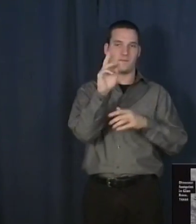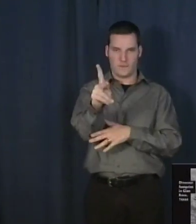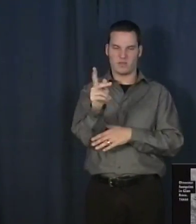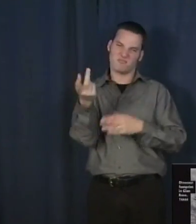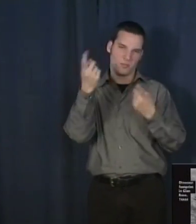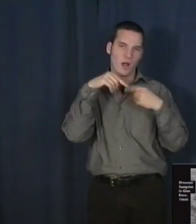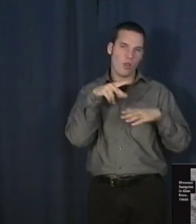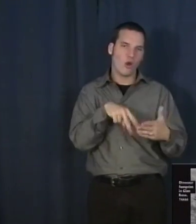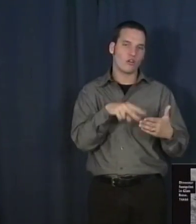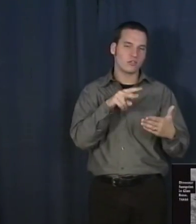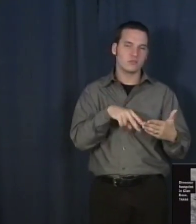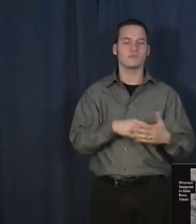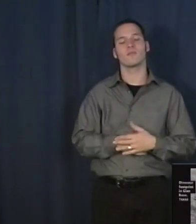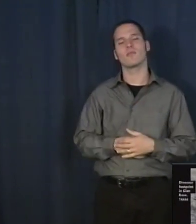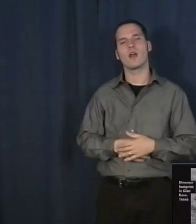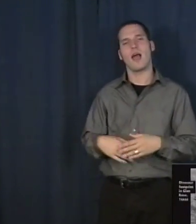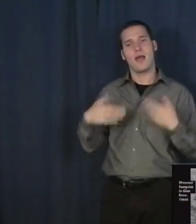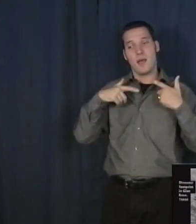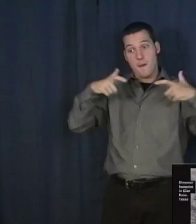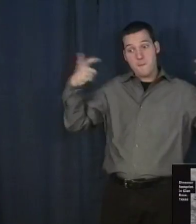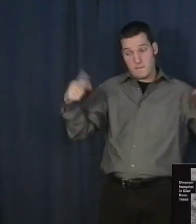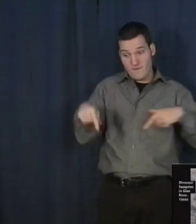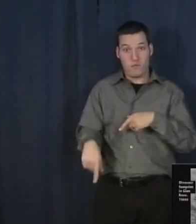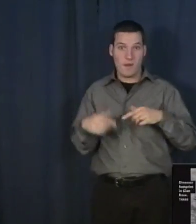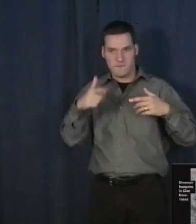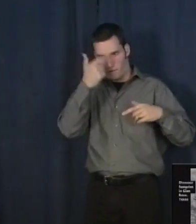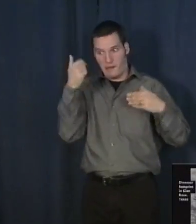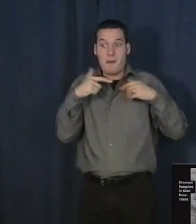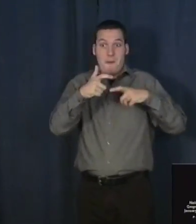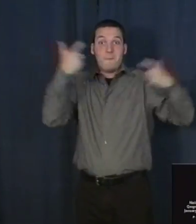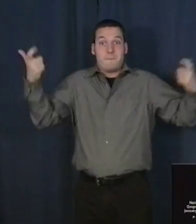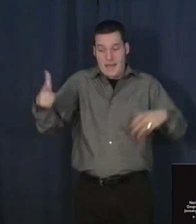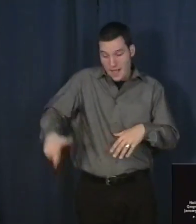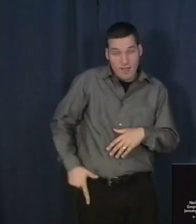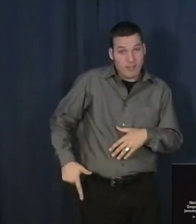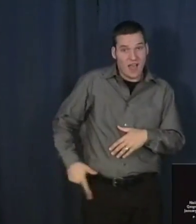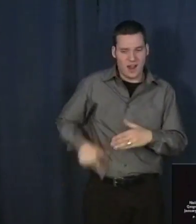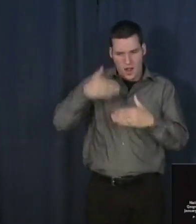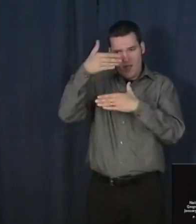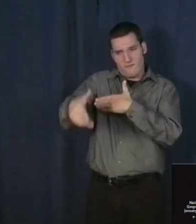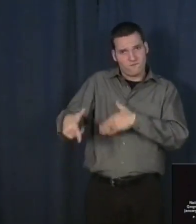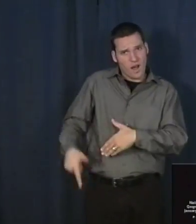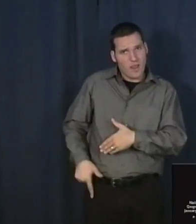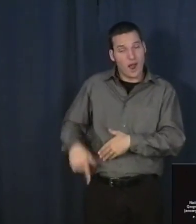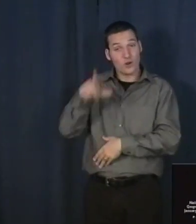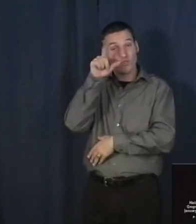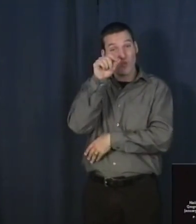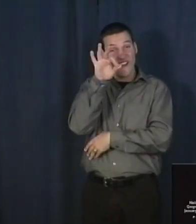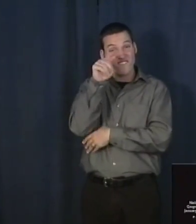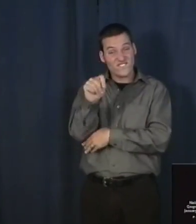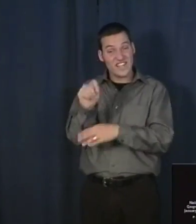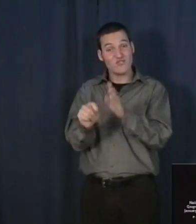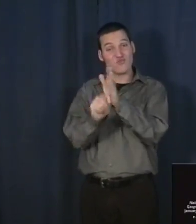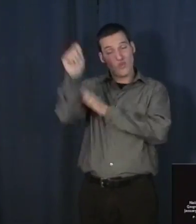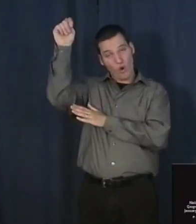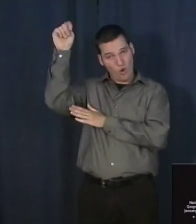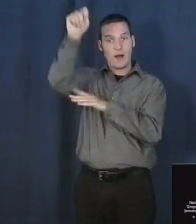right here, if you want to come by and take a look at that. They had that big foot because he had a big leg to hold up. His front leg is 20 feet